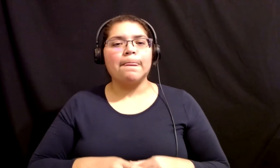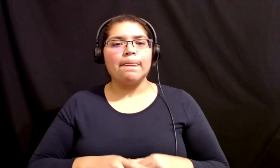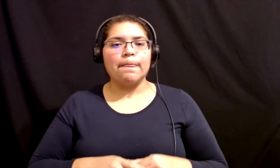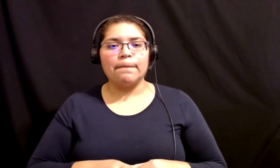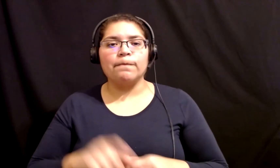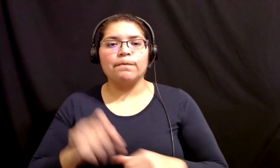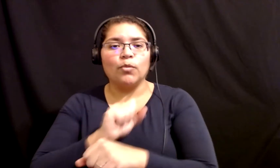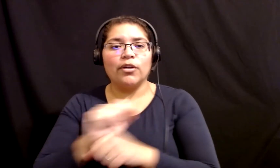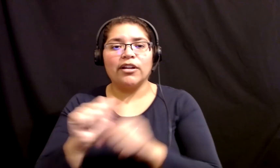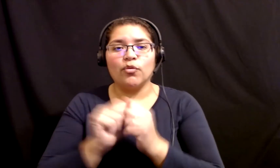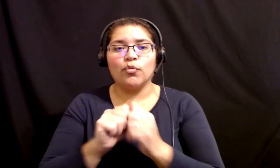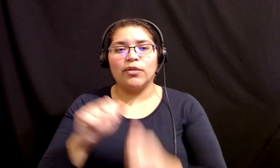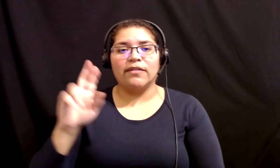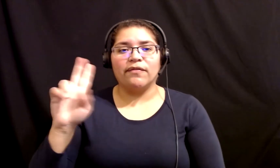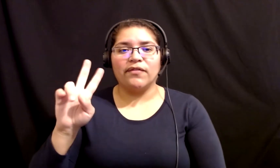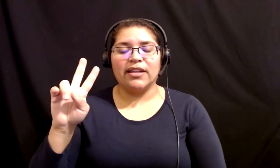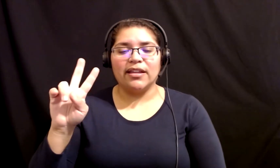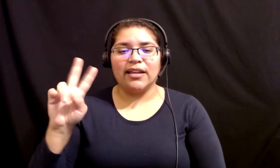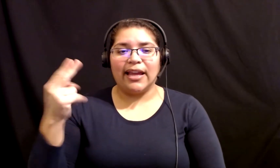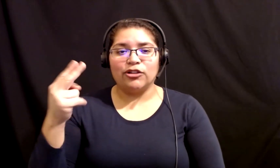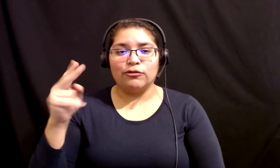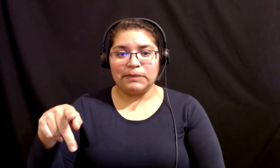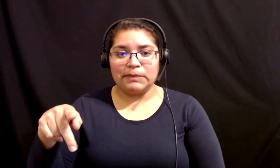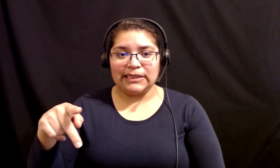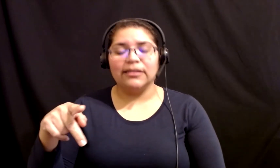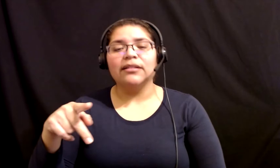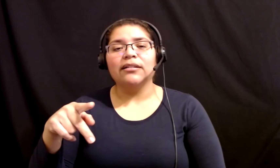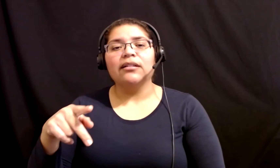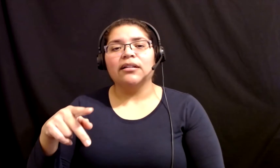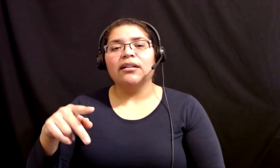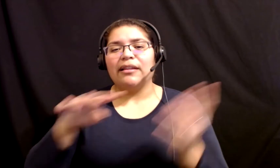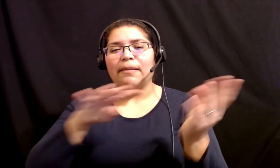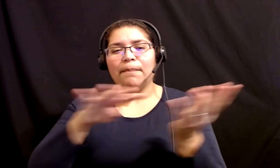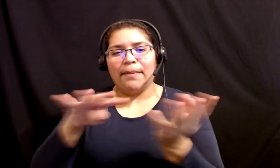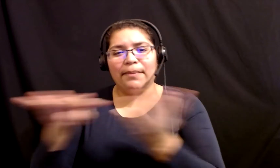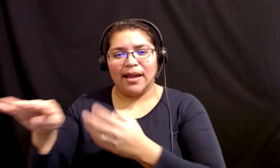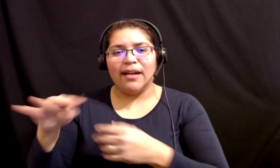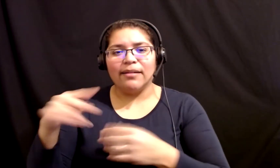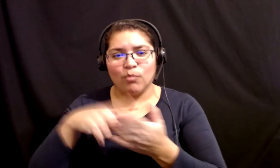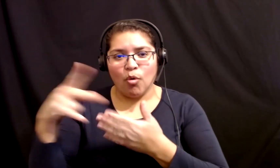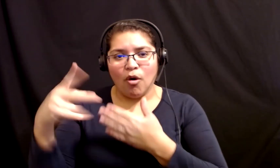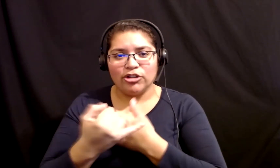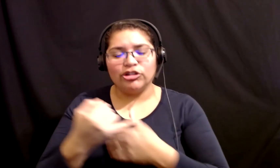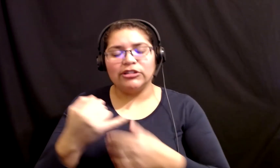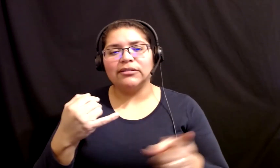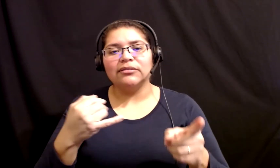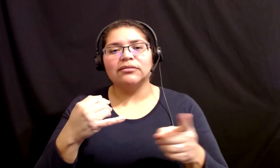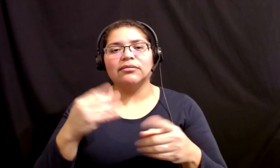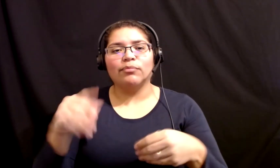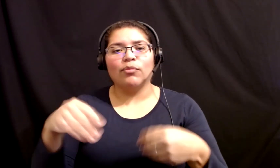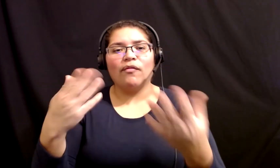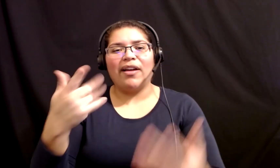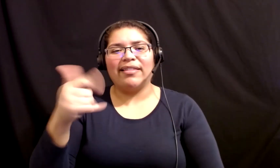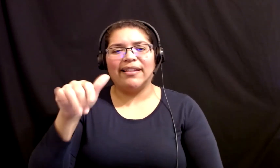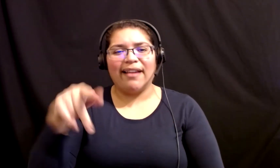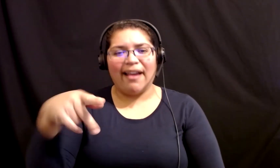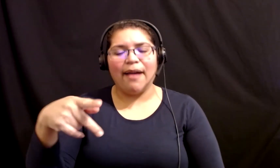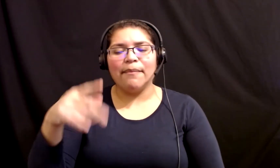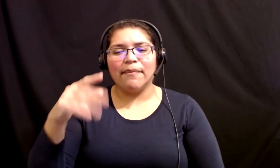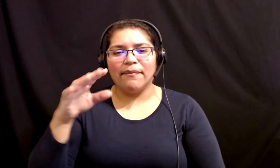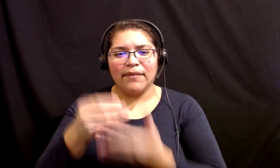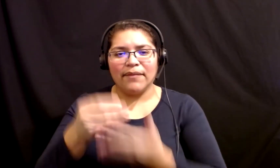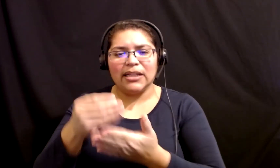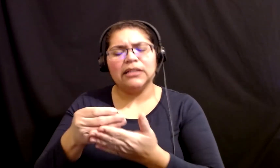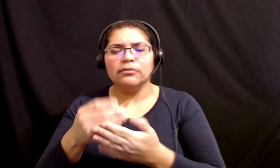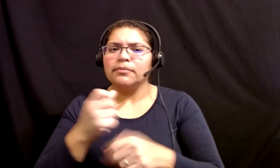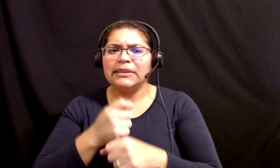Working with BHP on pipeline projects to provide gap funding, I think that makes a lot of